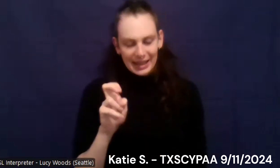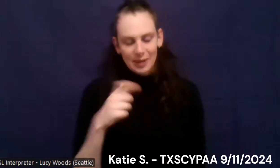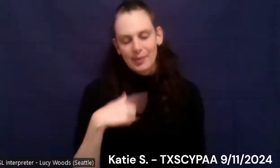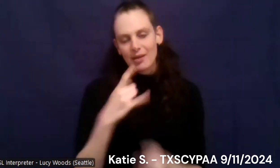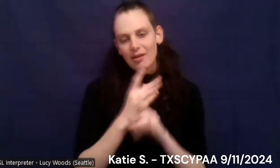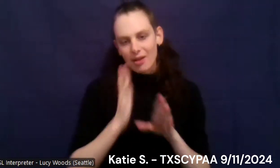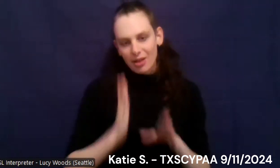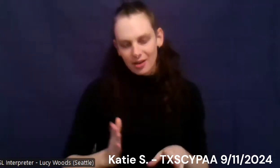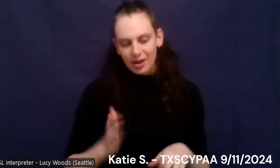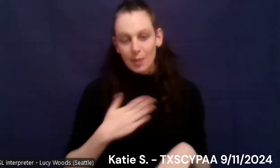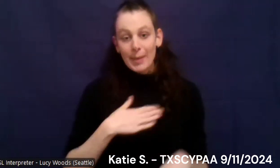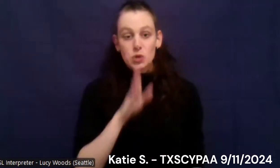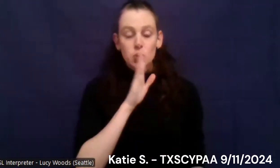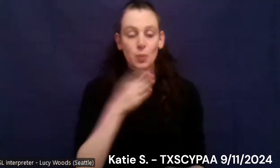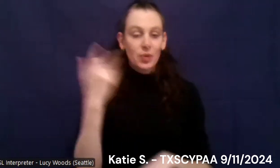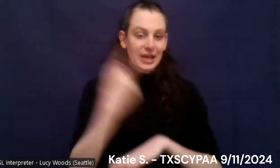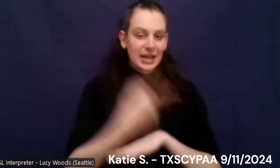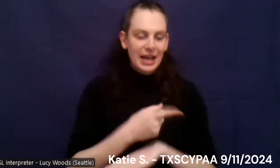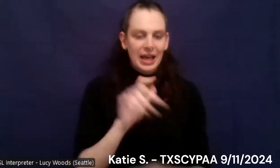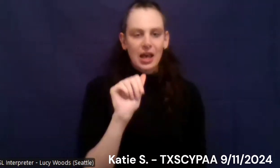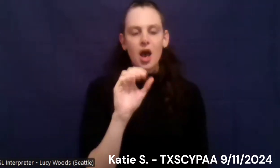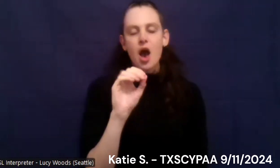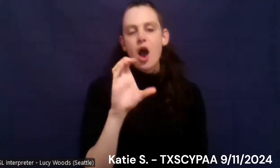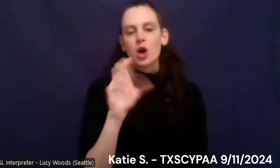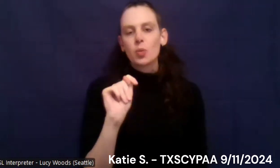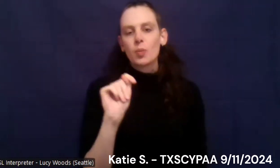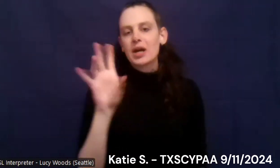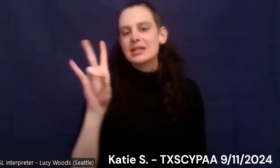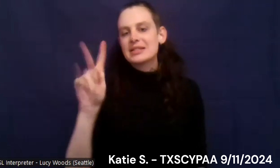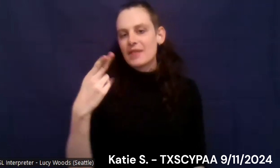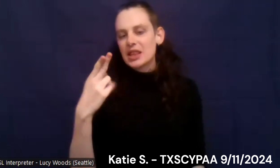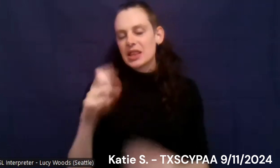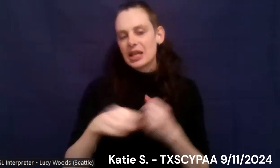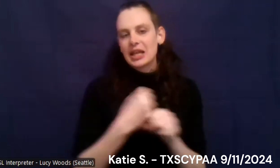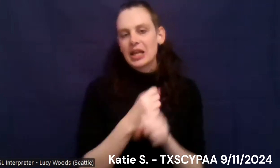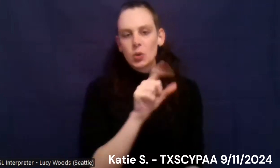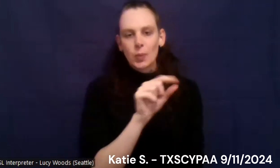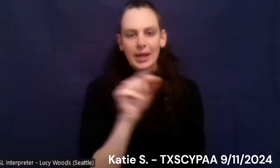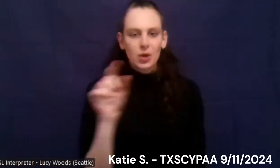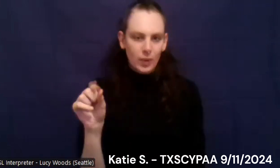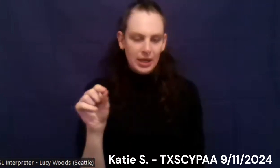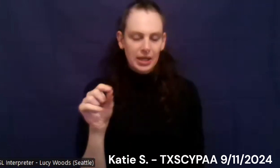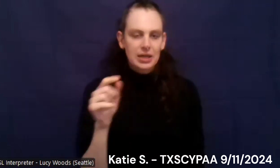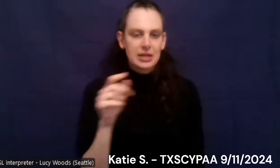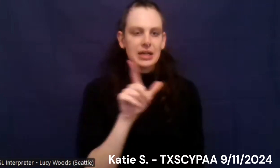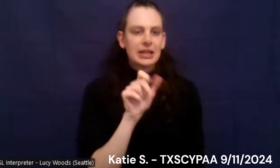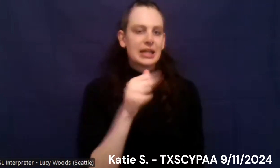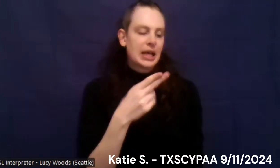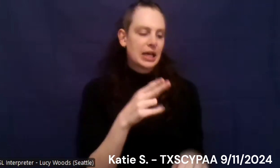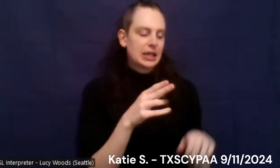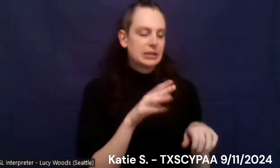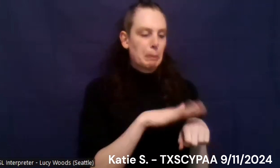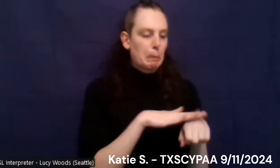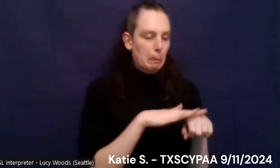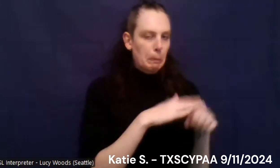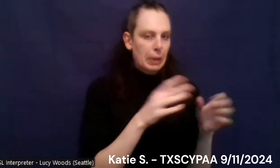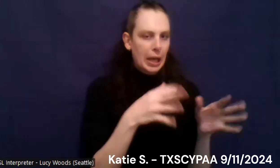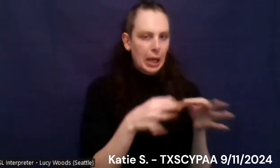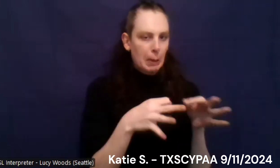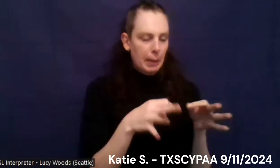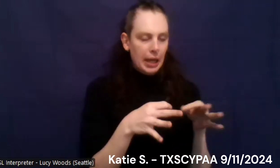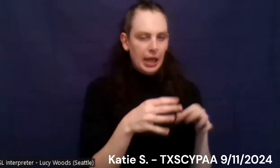date is October 7th of 2020. Leah touched on a few things, and I promise none of what she said was rehearsed.